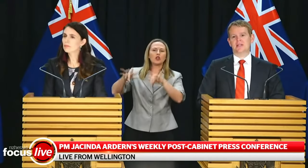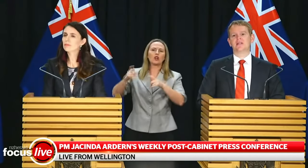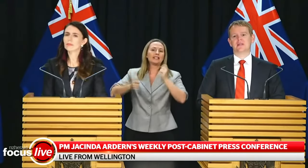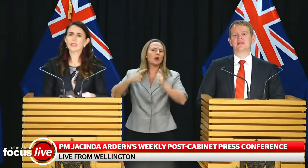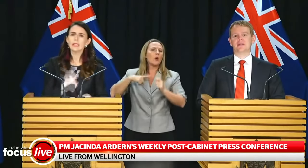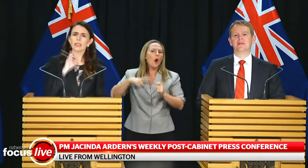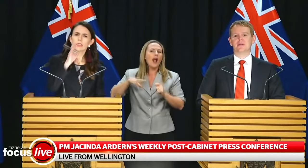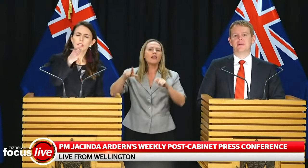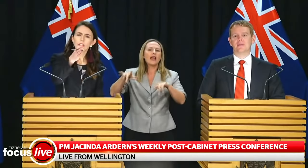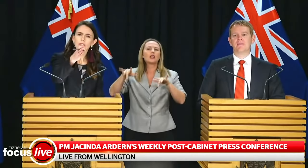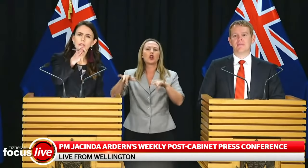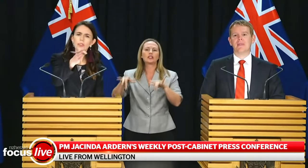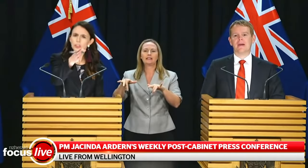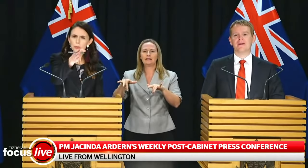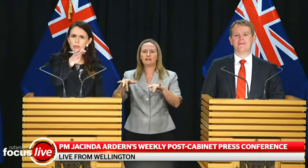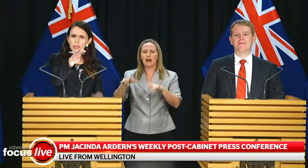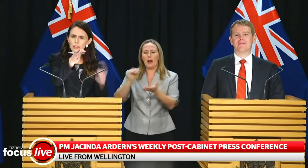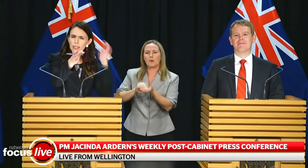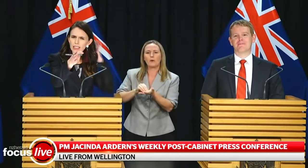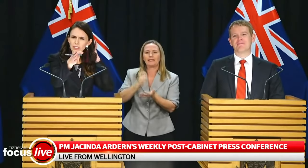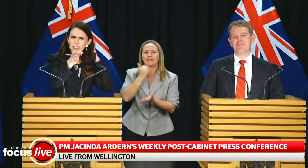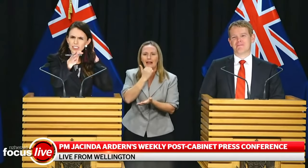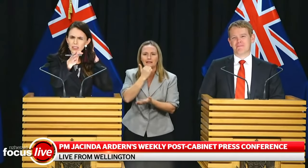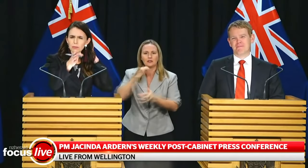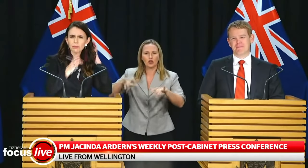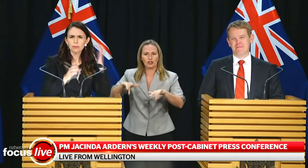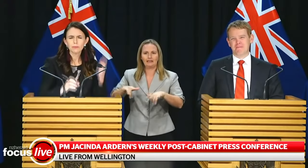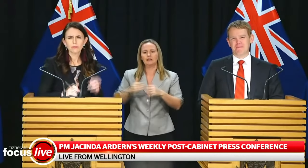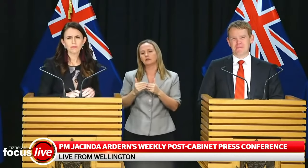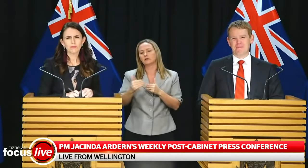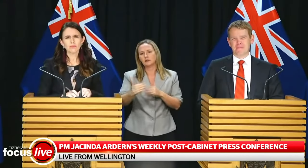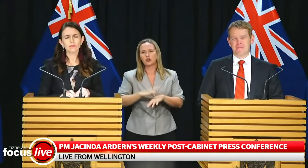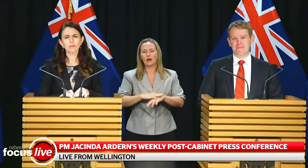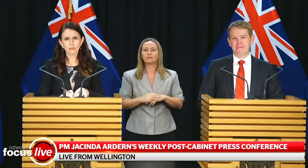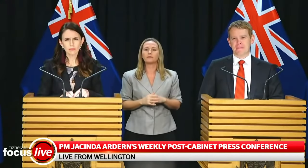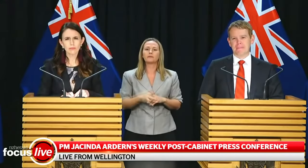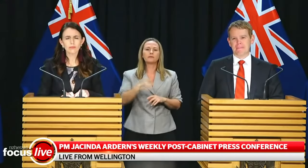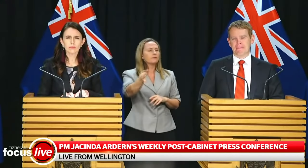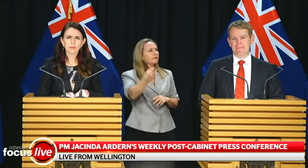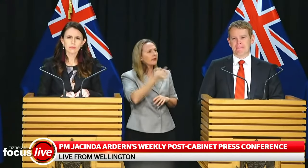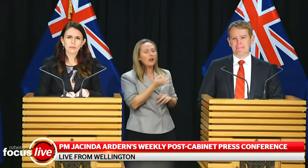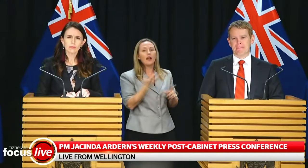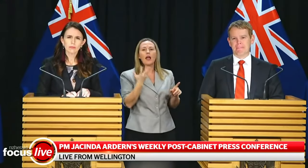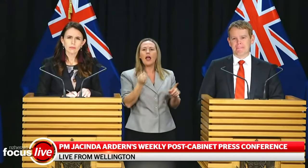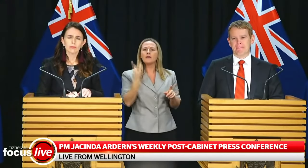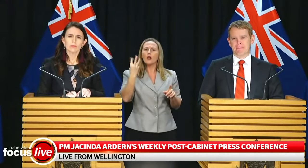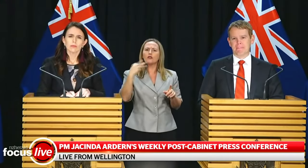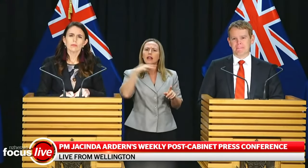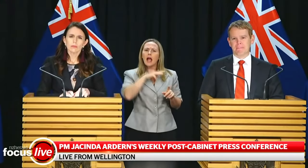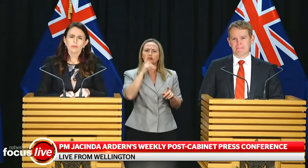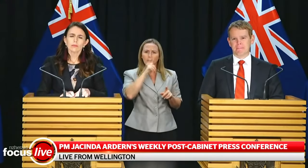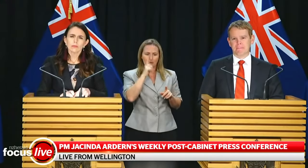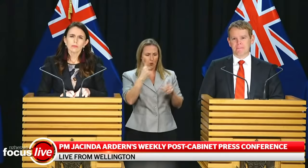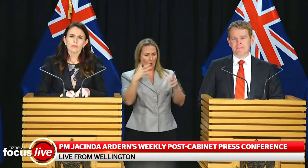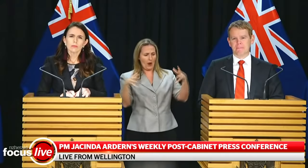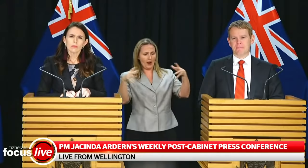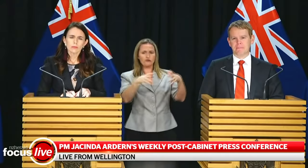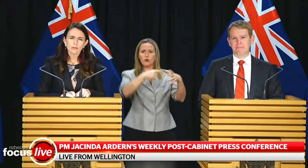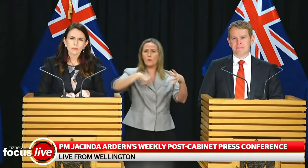test. Did you want to clarify that in further? Because there was from the press release, there was 300 people who, and it's just one group, who